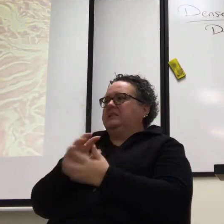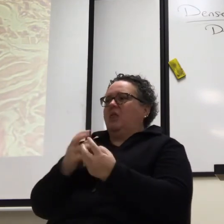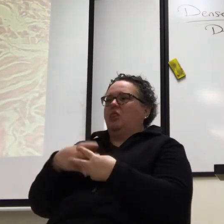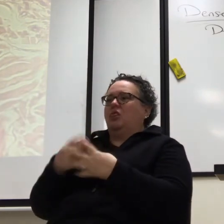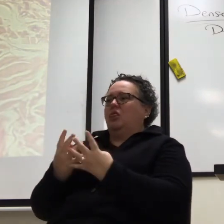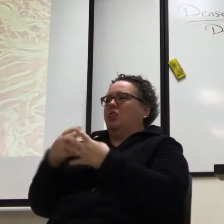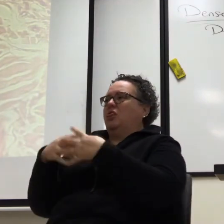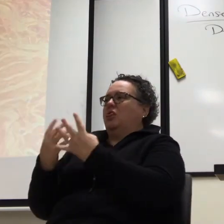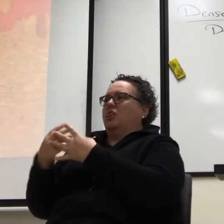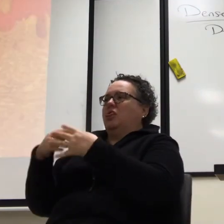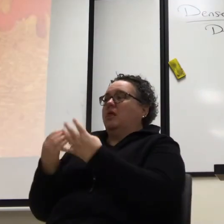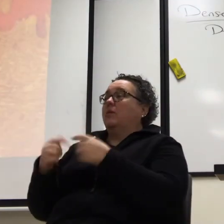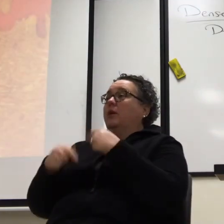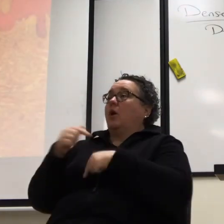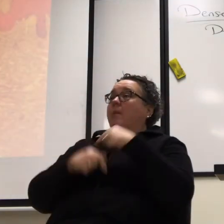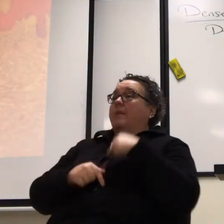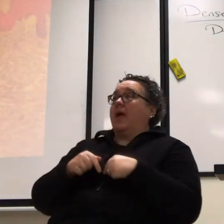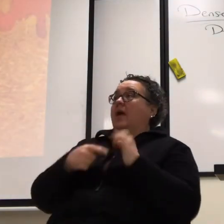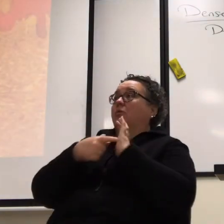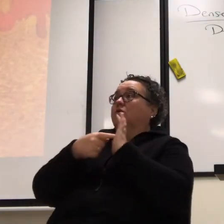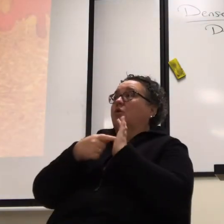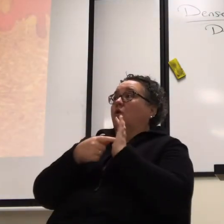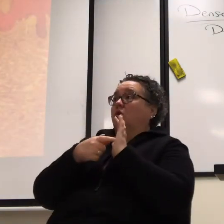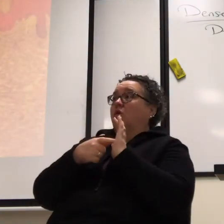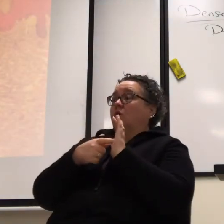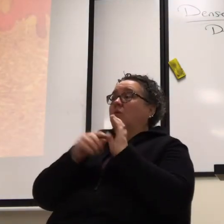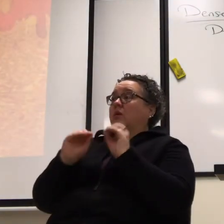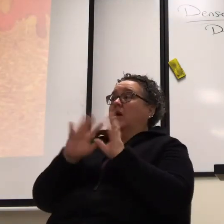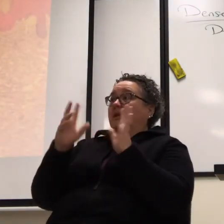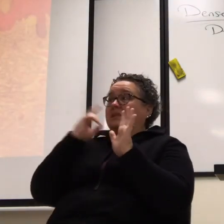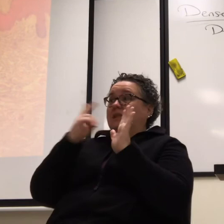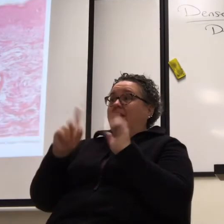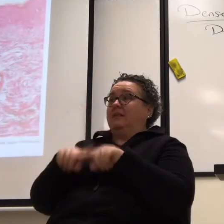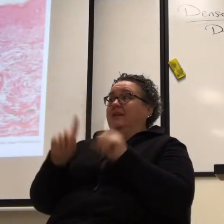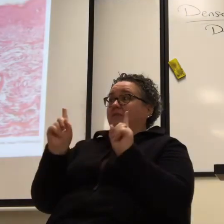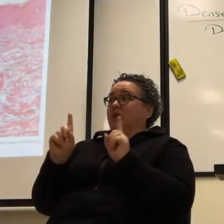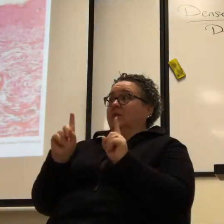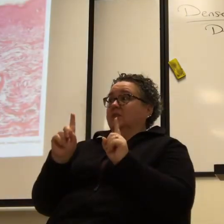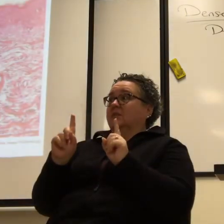So go back a couple of slides to show you an illustration of where the dermis is.